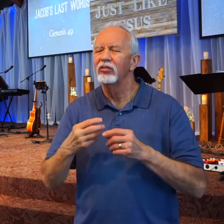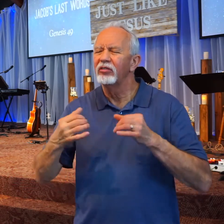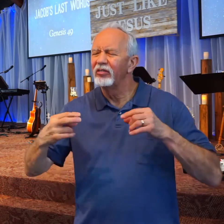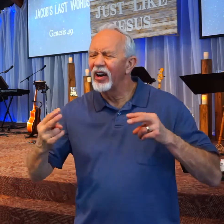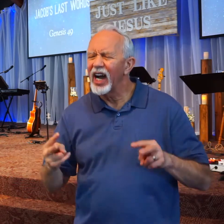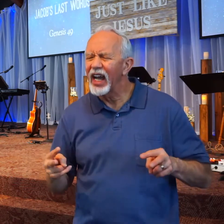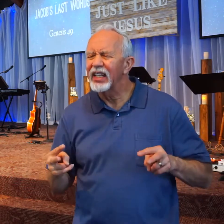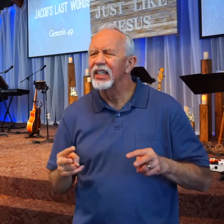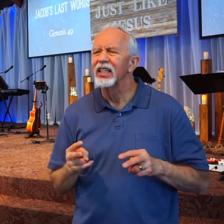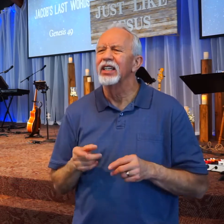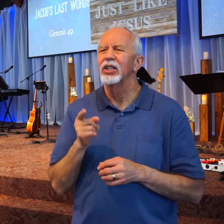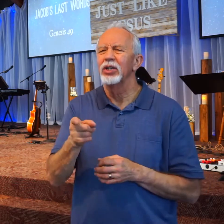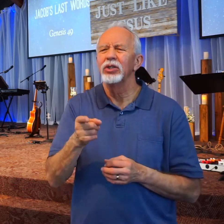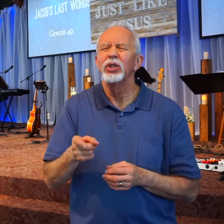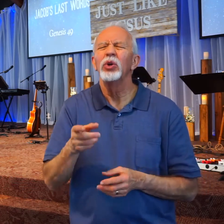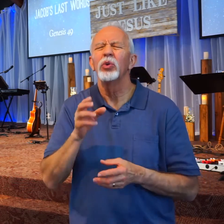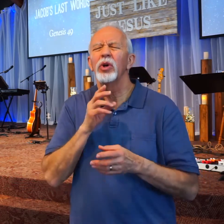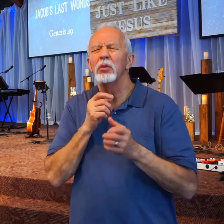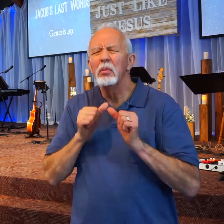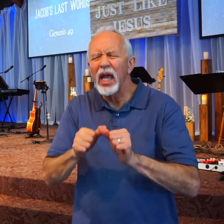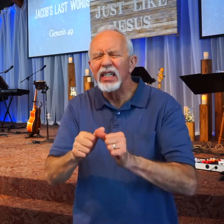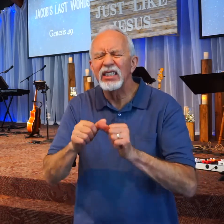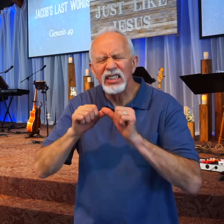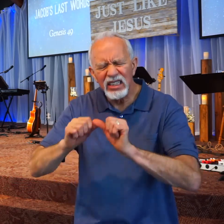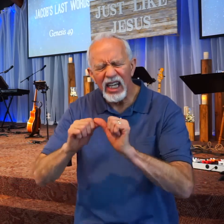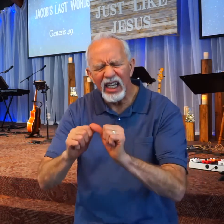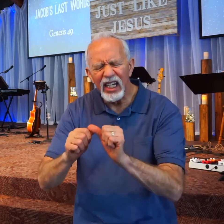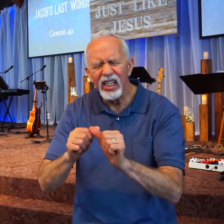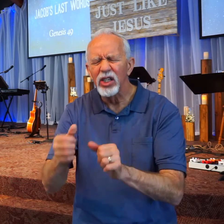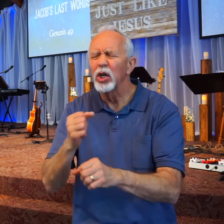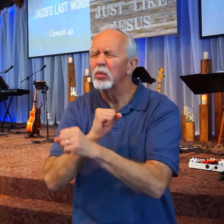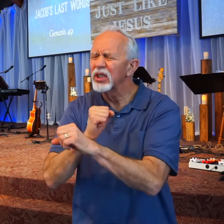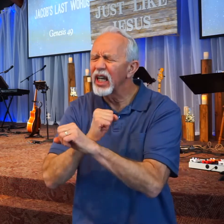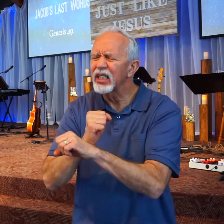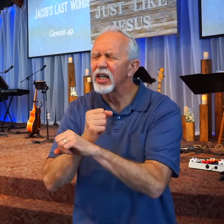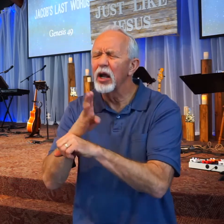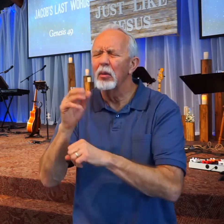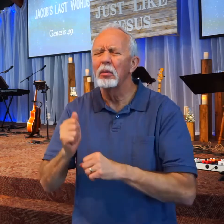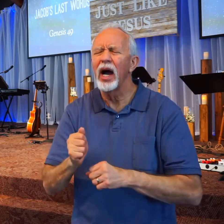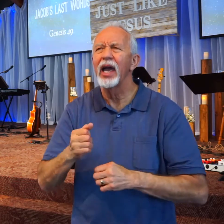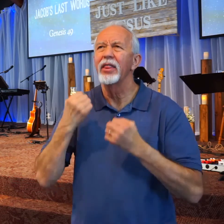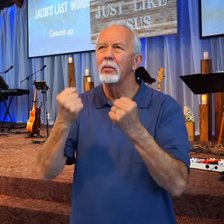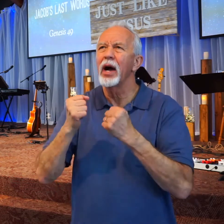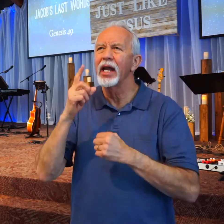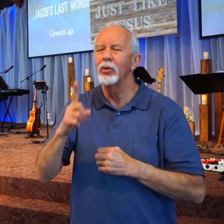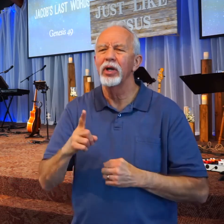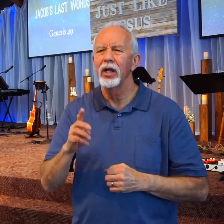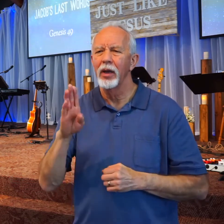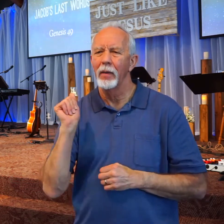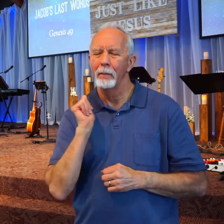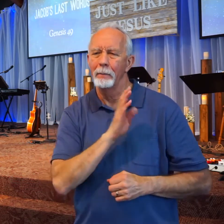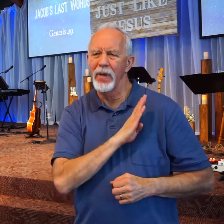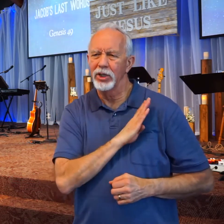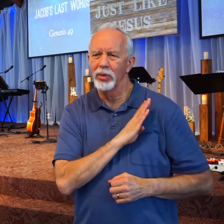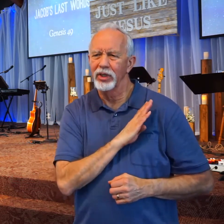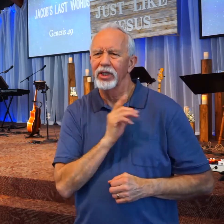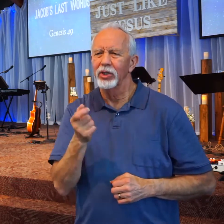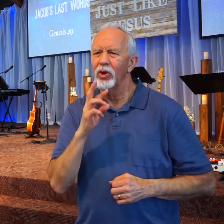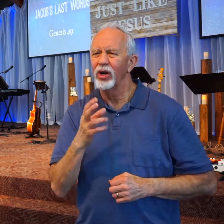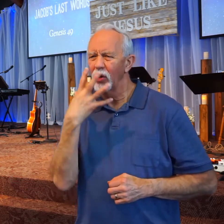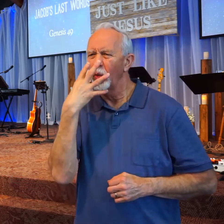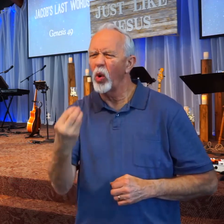are attacked, but yet your bow remains steady. You are protected by the mighty one. Benjamin, you are a